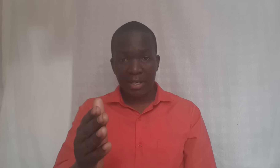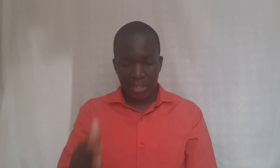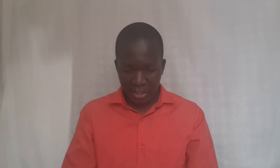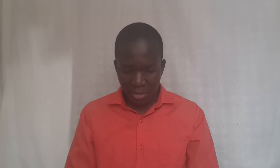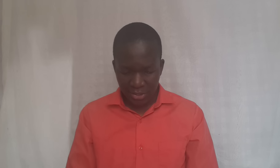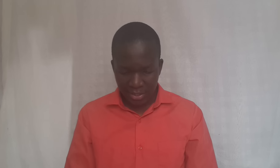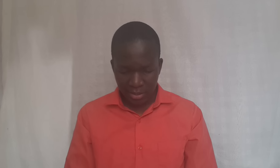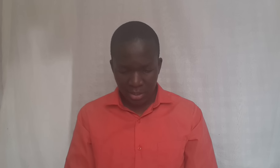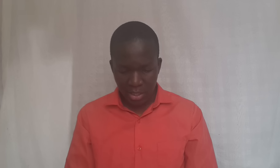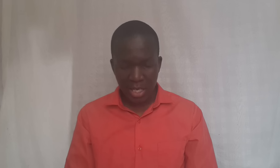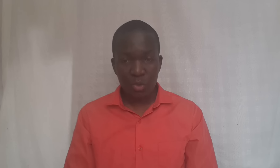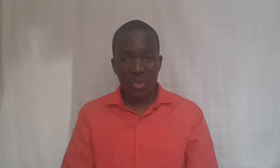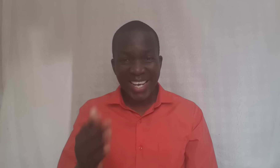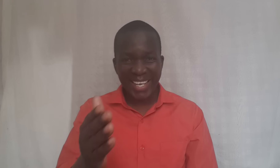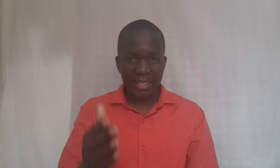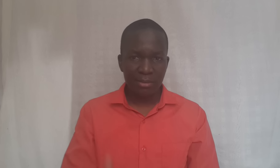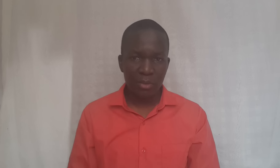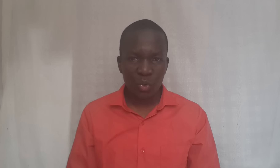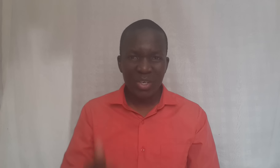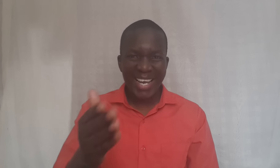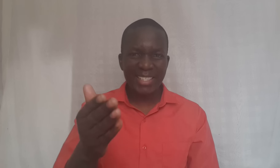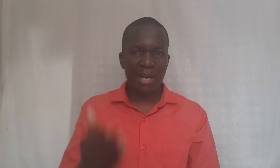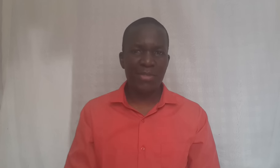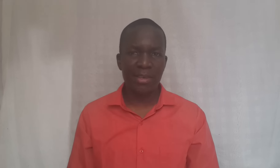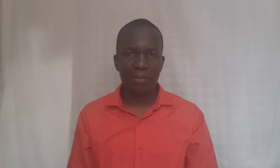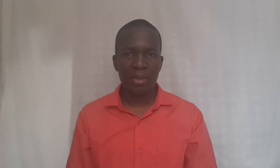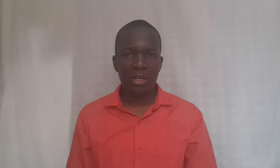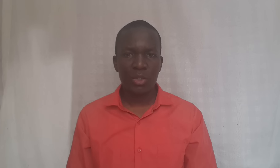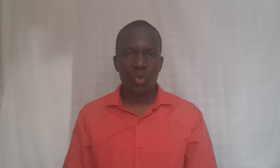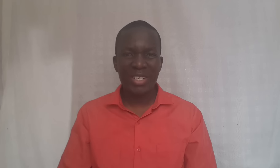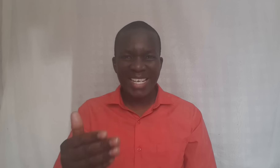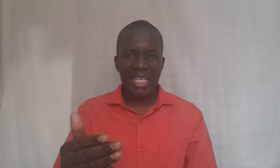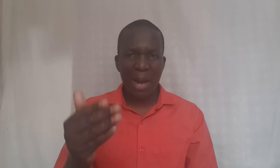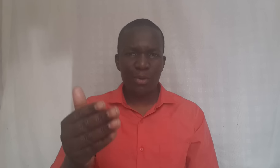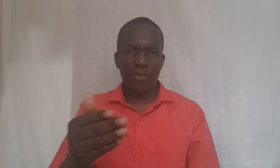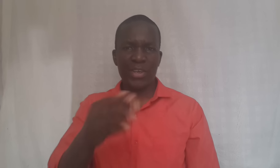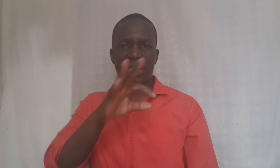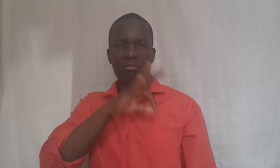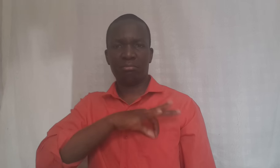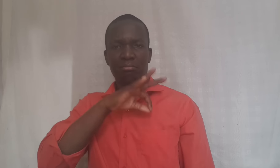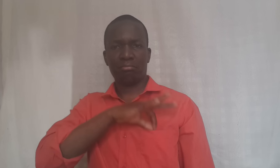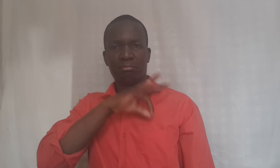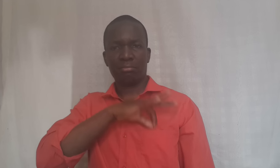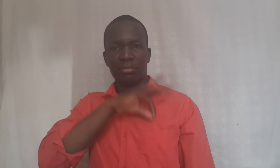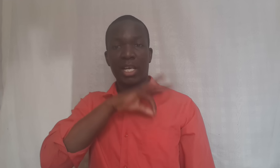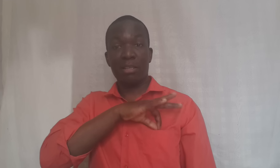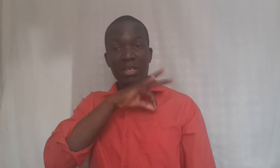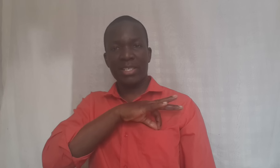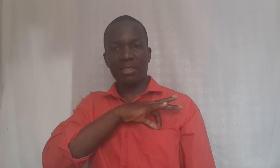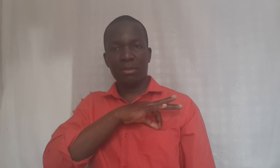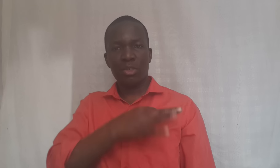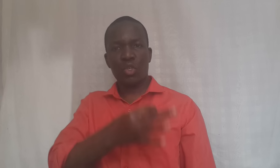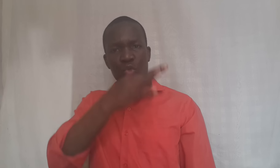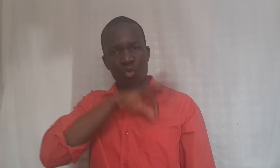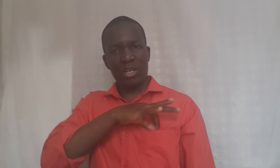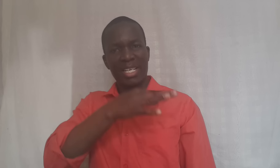Still in business, to gain something, to get a profit in business. So to